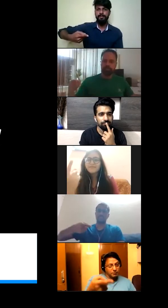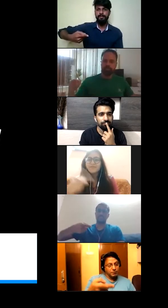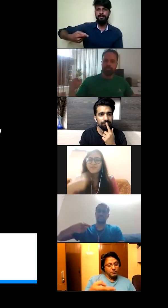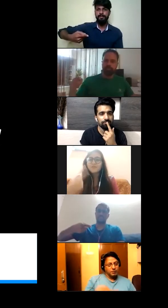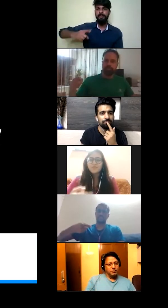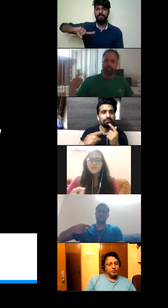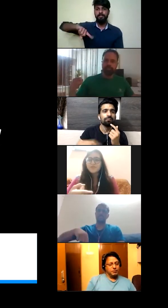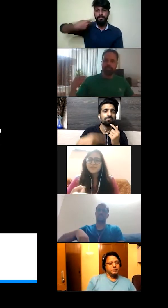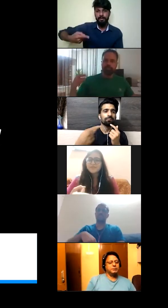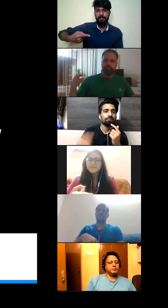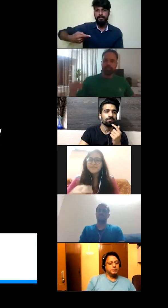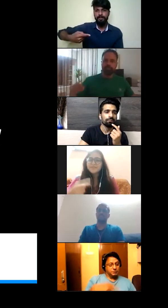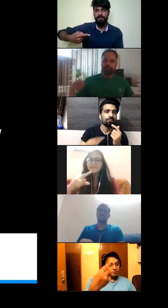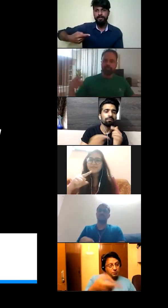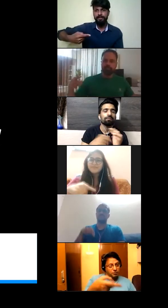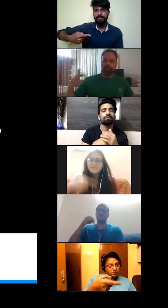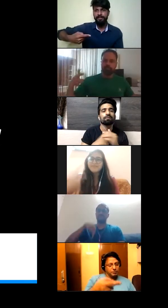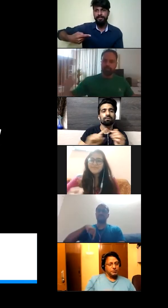Tomorrow.